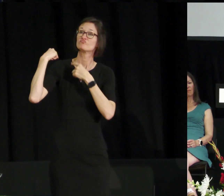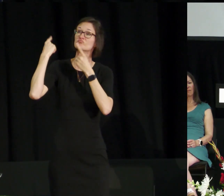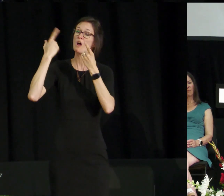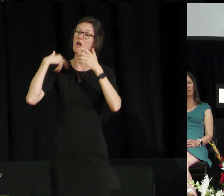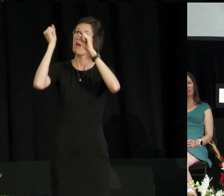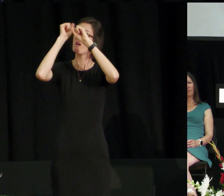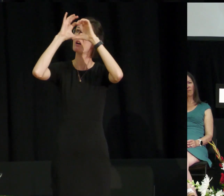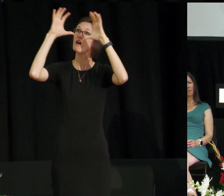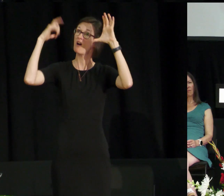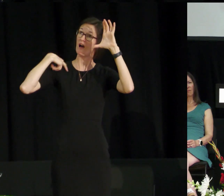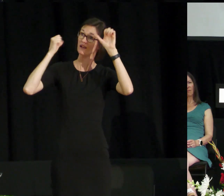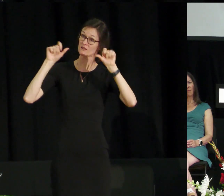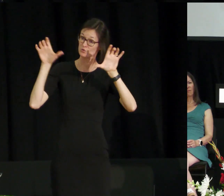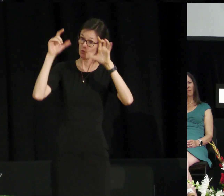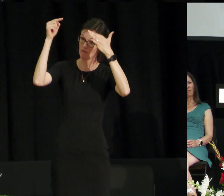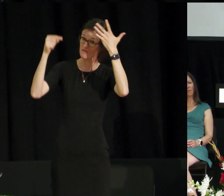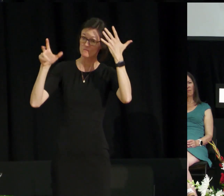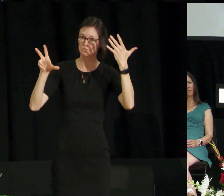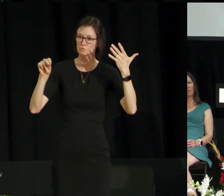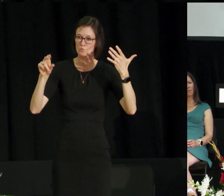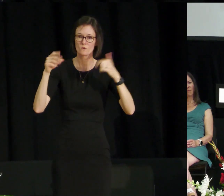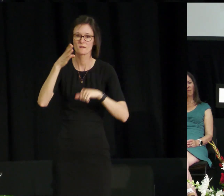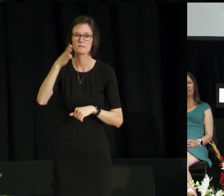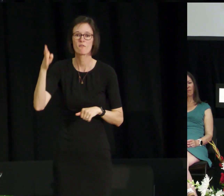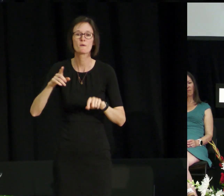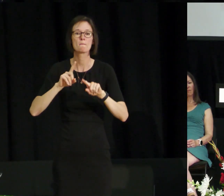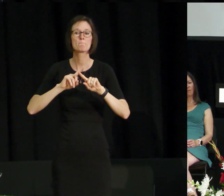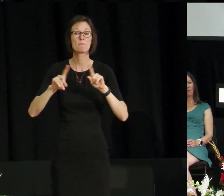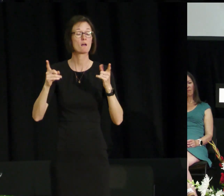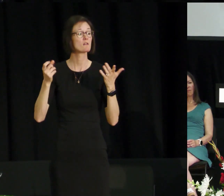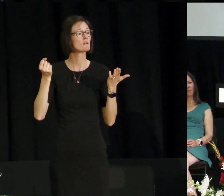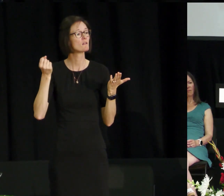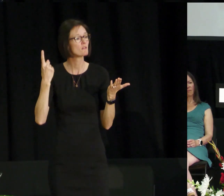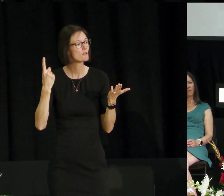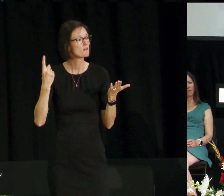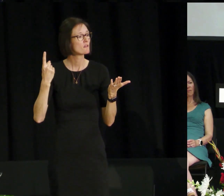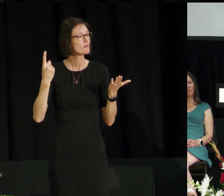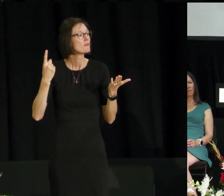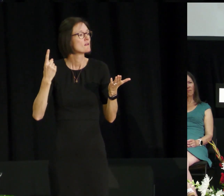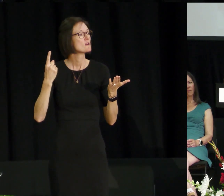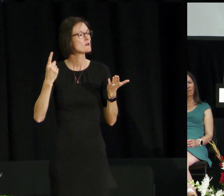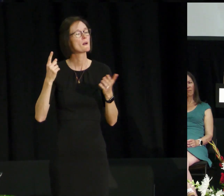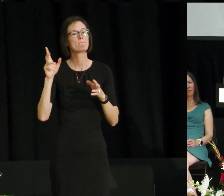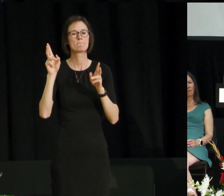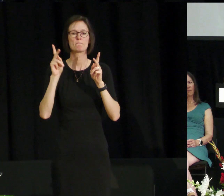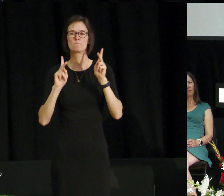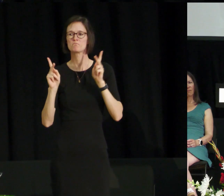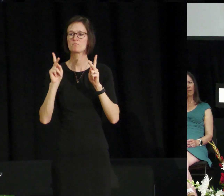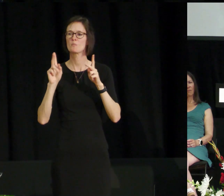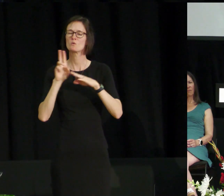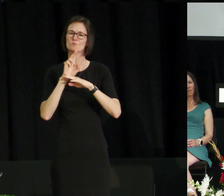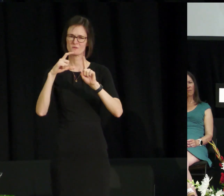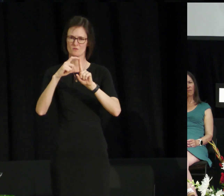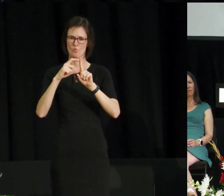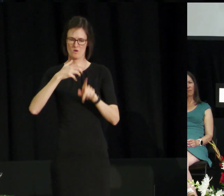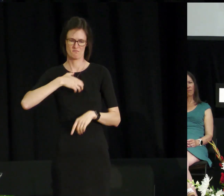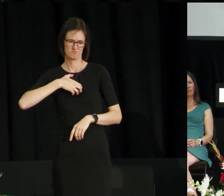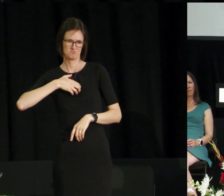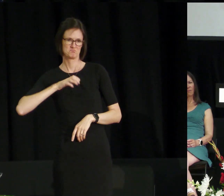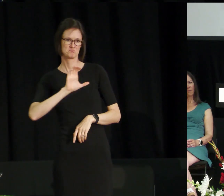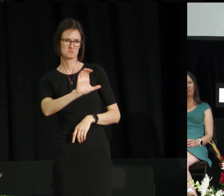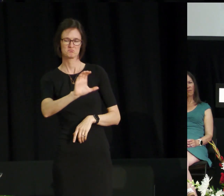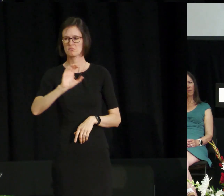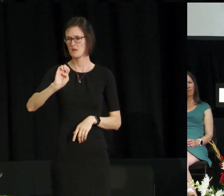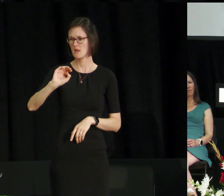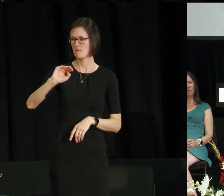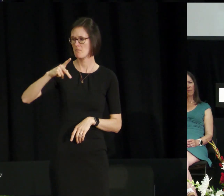your power A lot of people Use Empowered But I think Who am I To empower you You